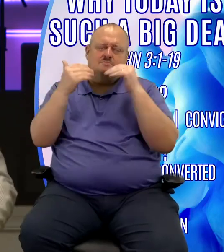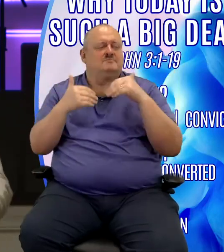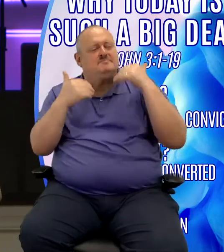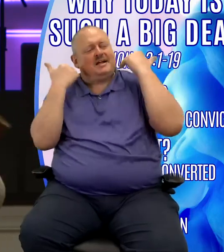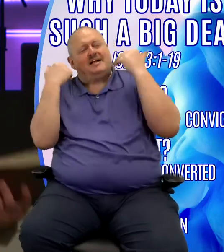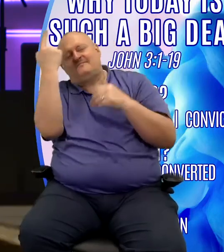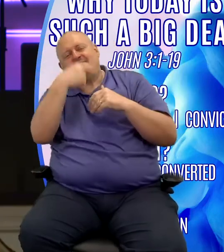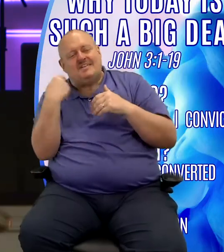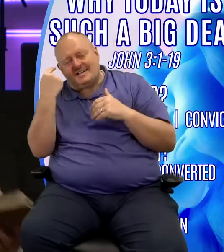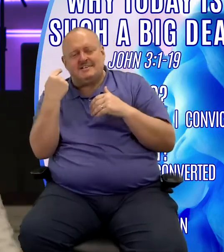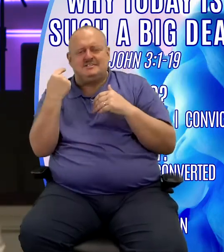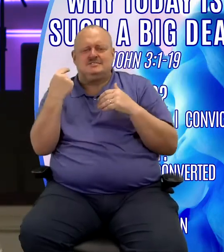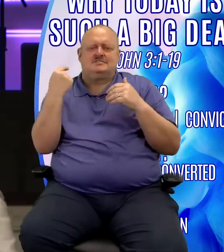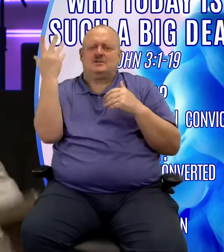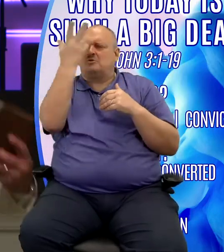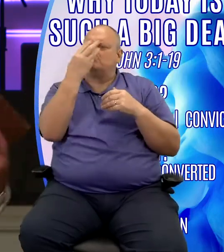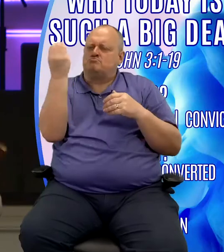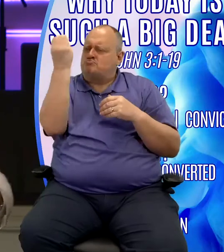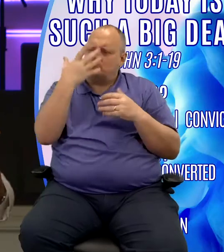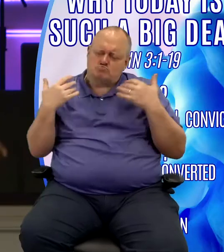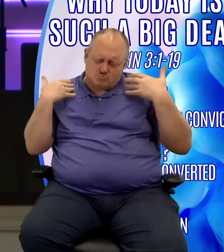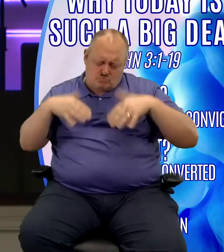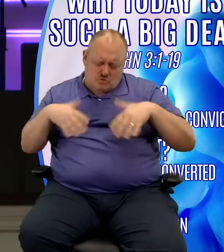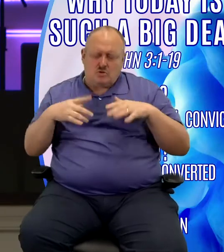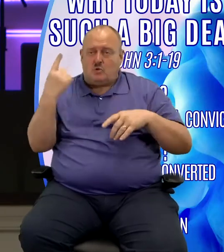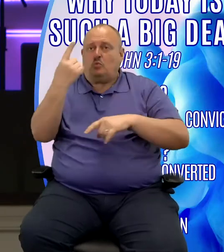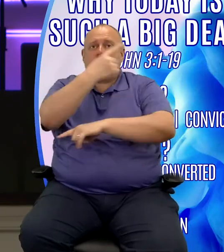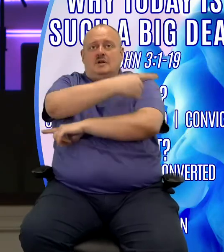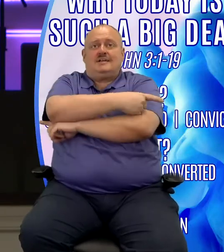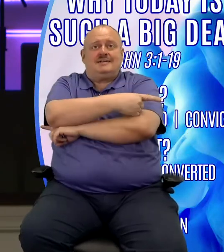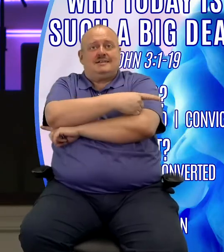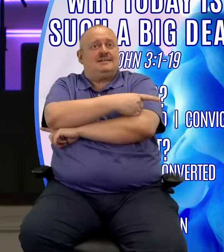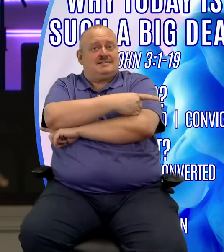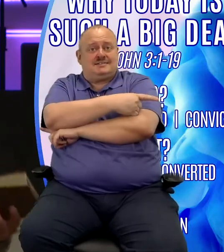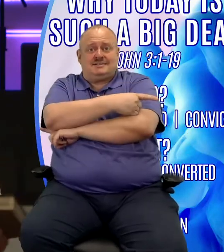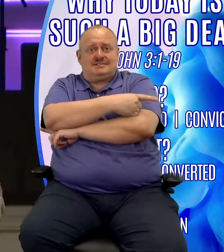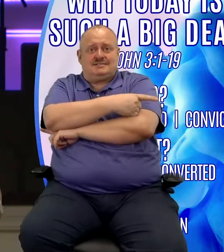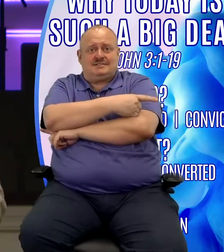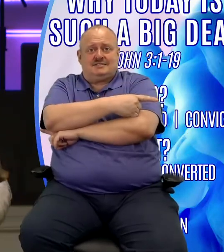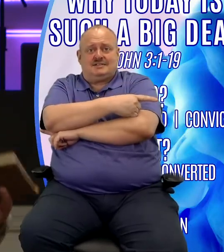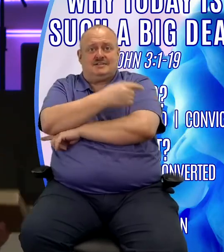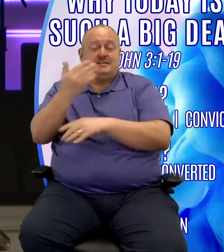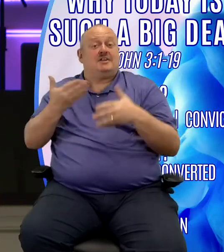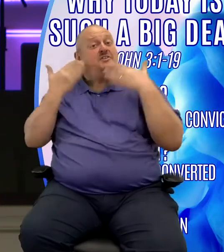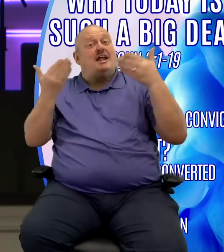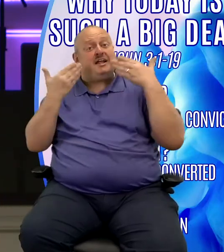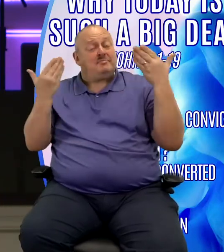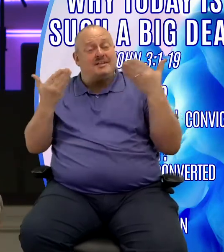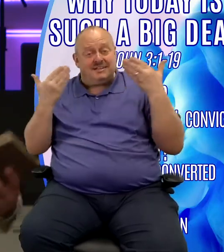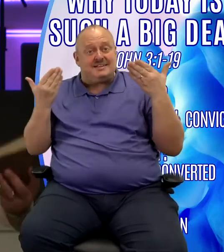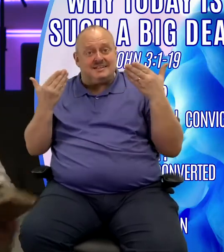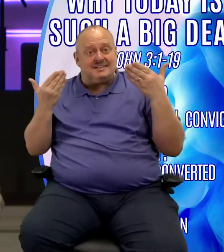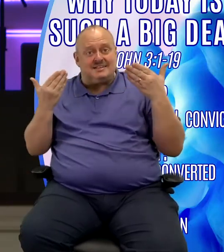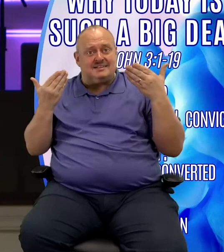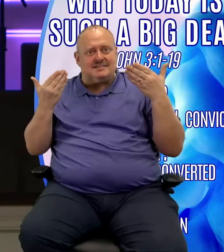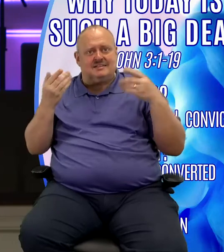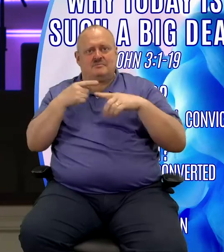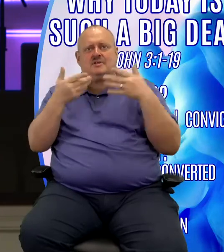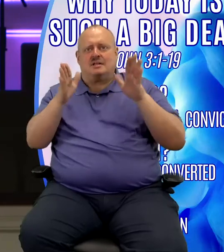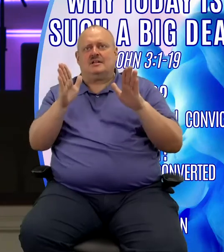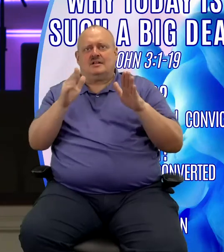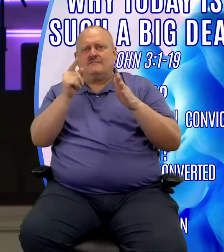and there's bright clothes upon our bodies. This is one of those days that is known to be cheerful and happy. But if you allow me a